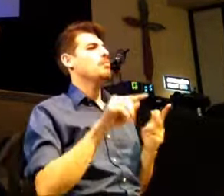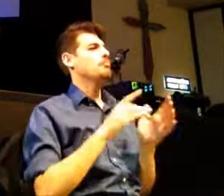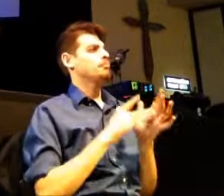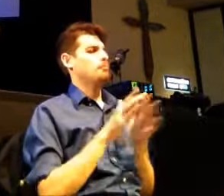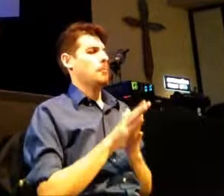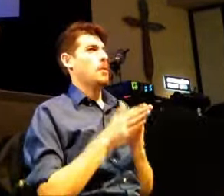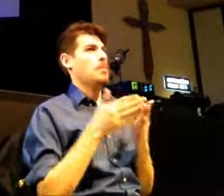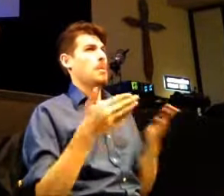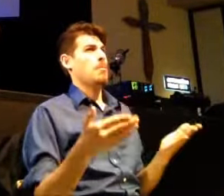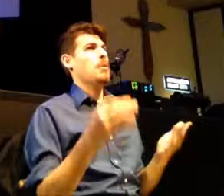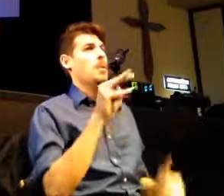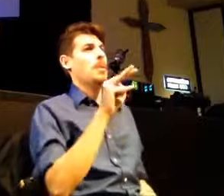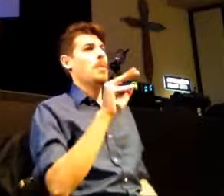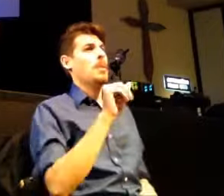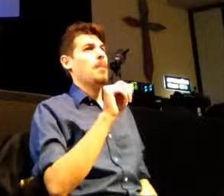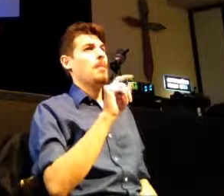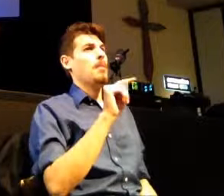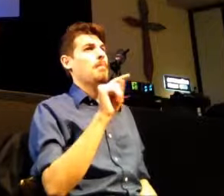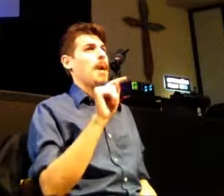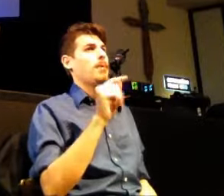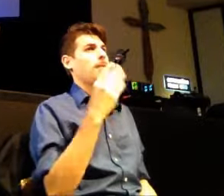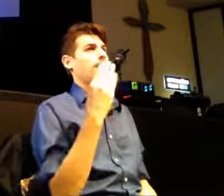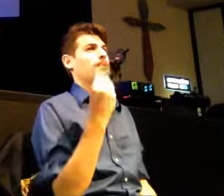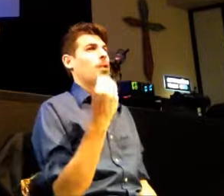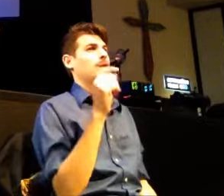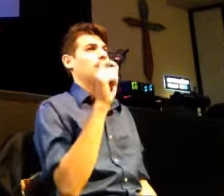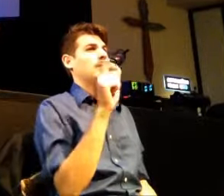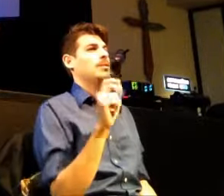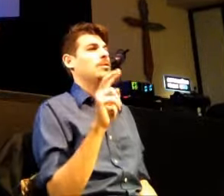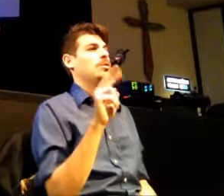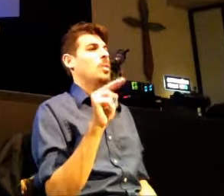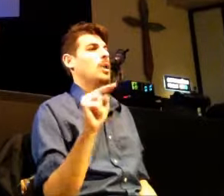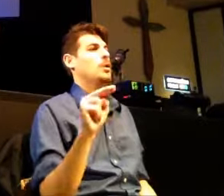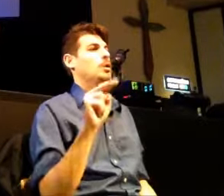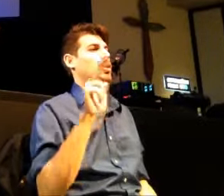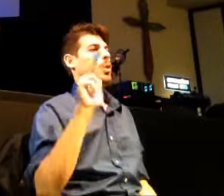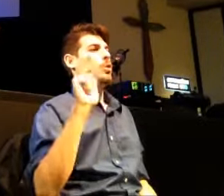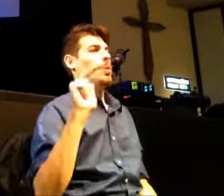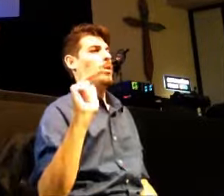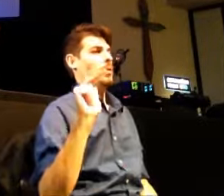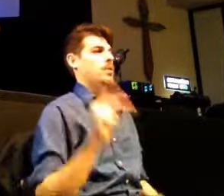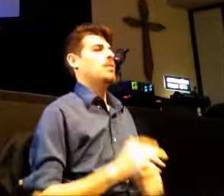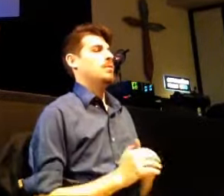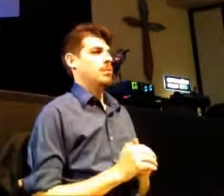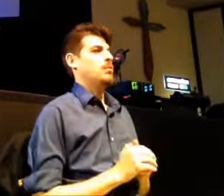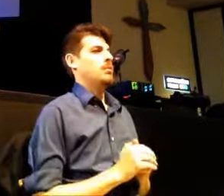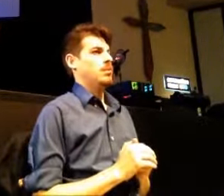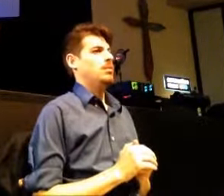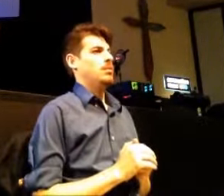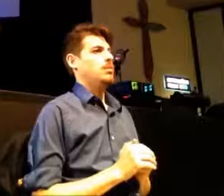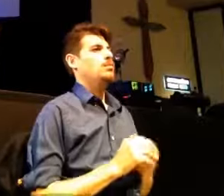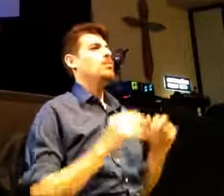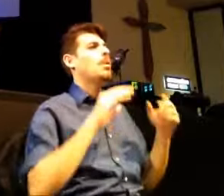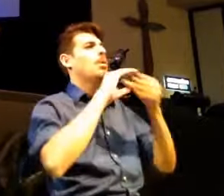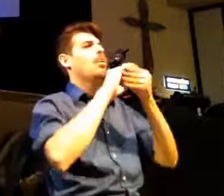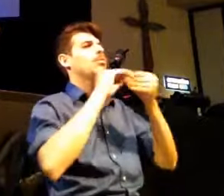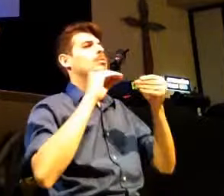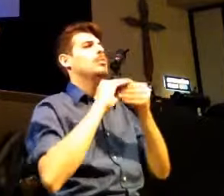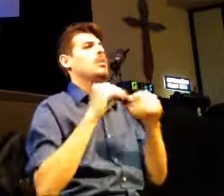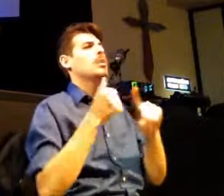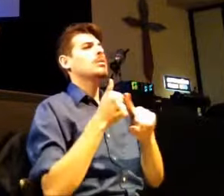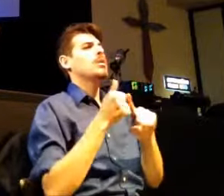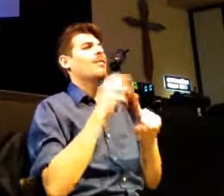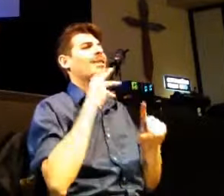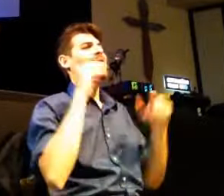about. It is this moment where the disciples go out on this boat on the Sea of Galilee. They get caught in this storm. This is found in